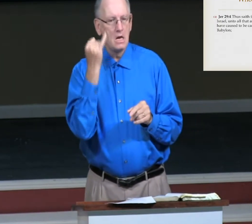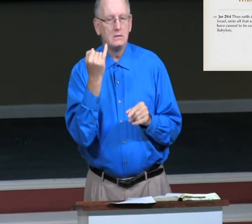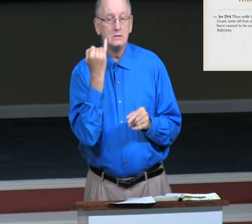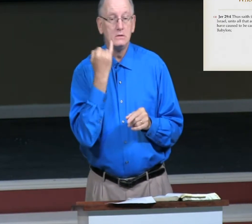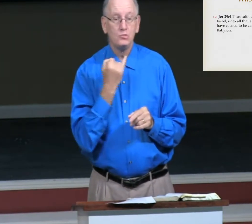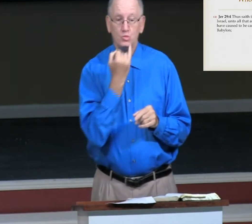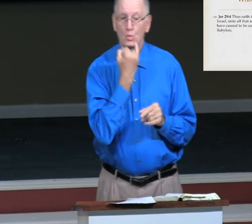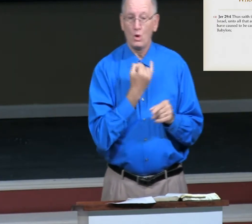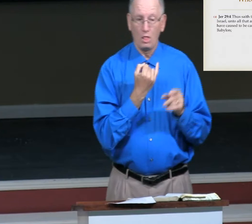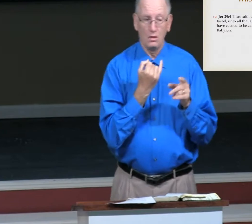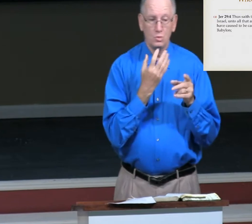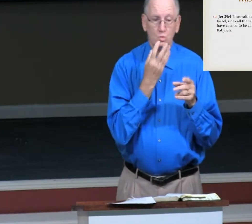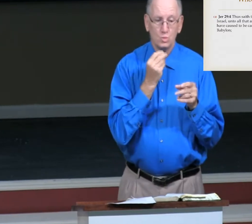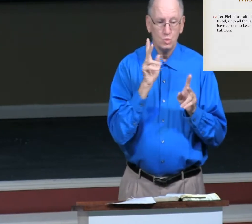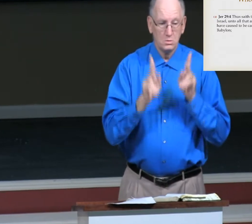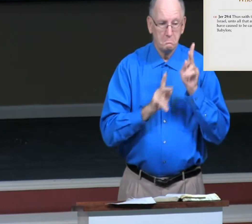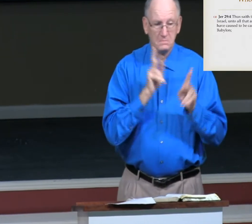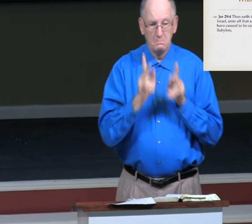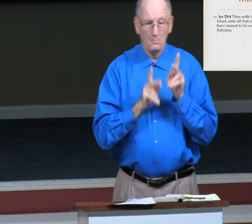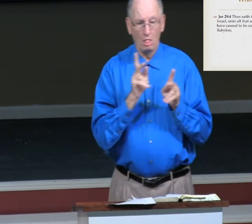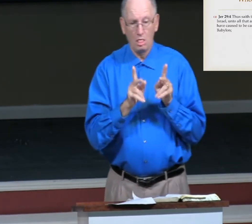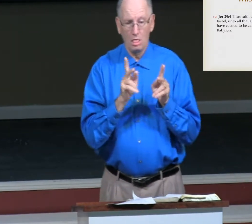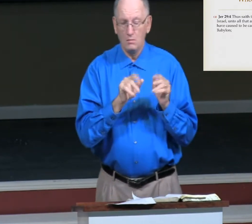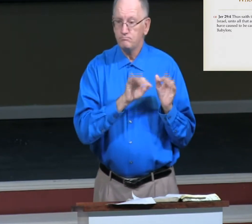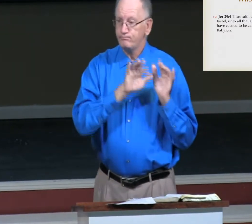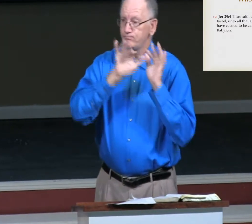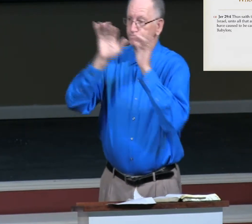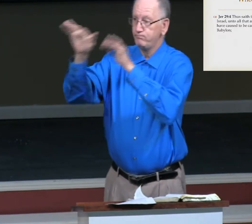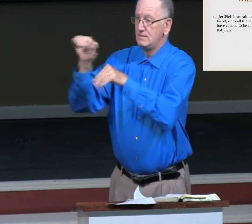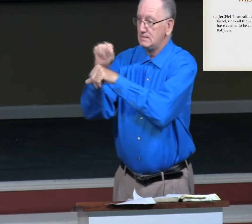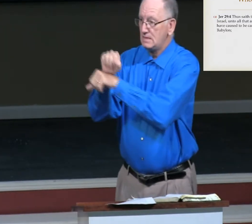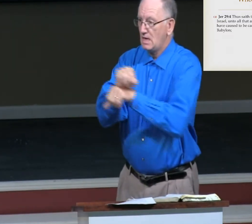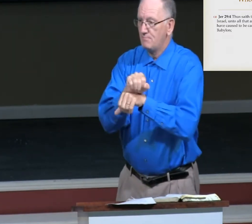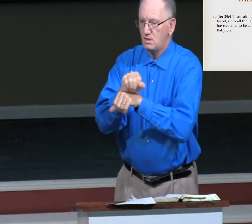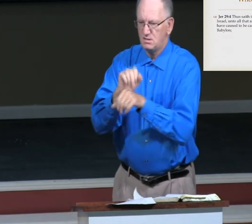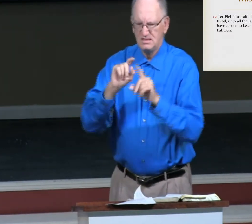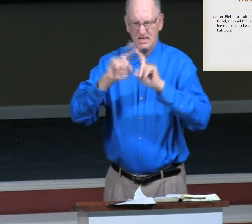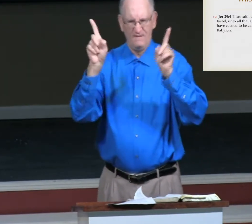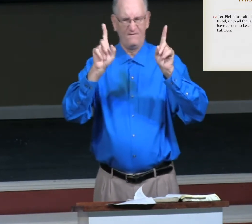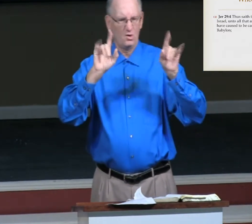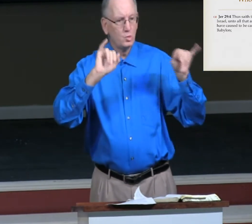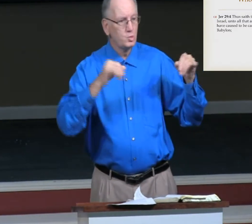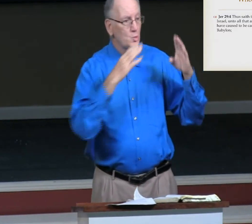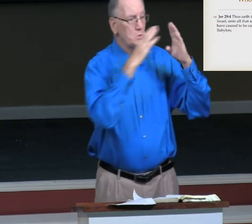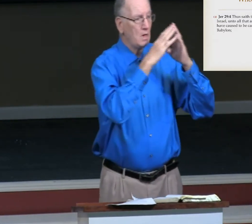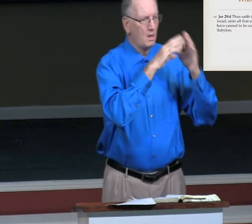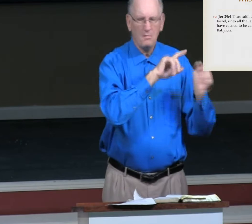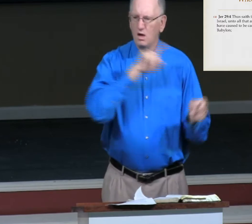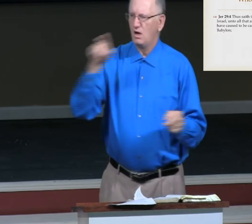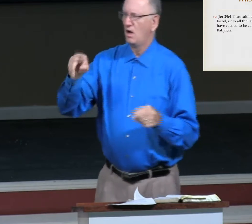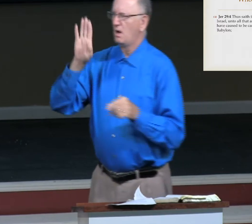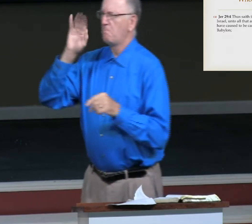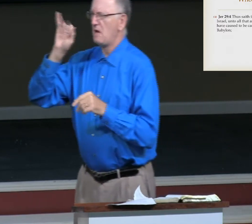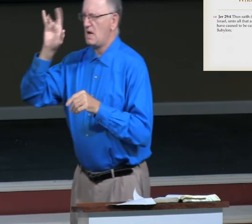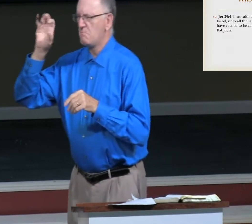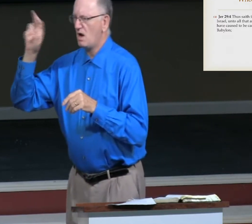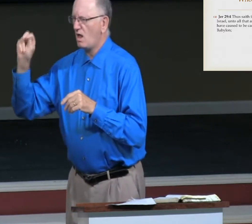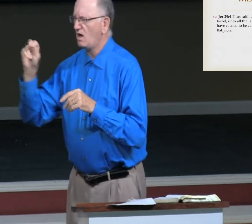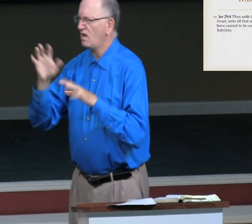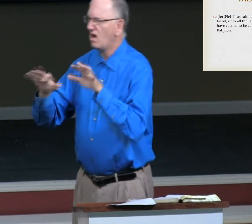different situation. And it's the same idea with Israel. The Jewish people are in captivity, and it's different now. They were in